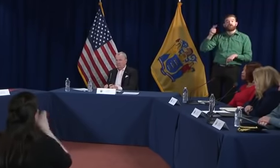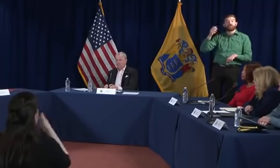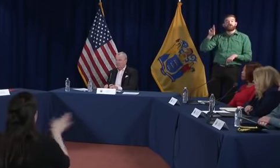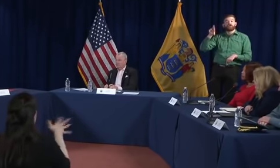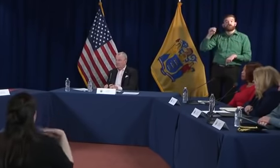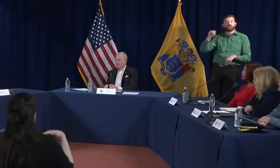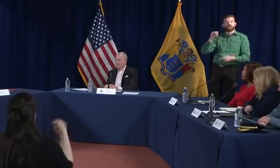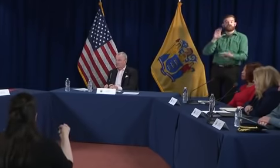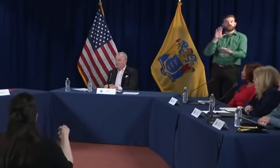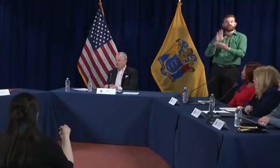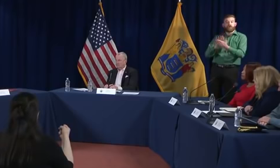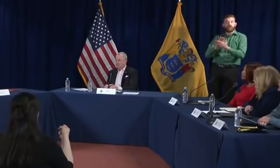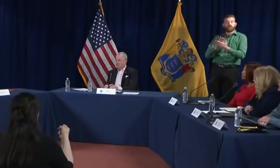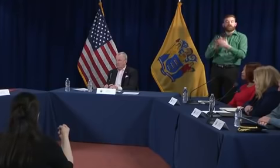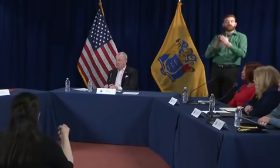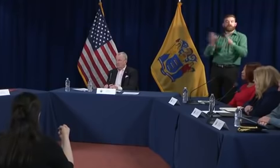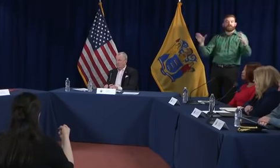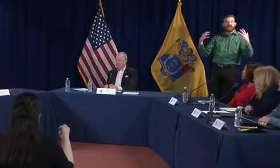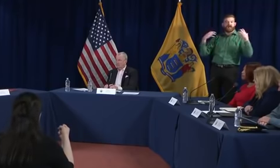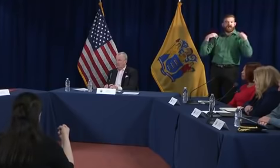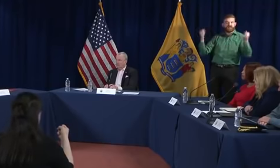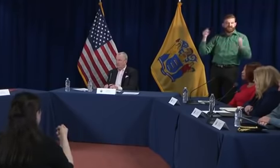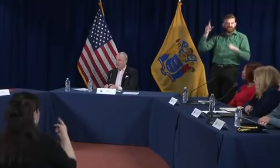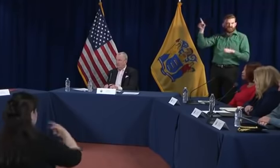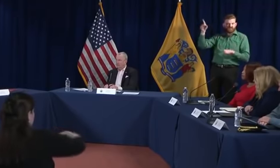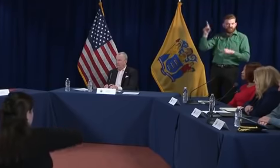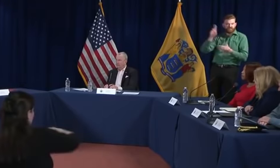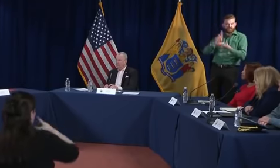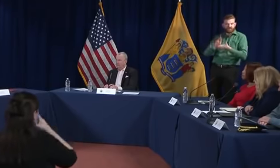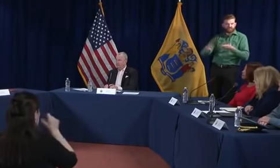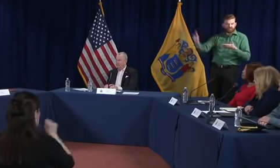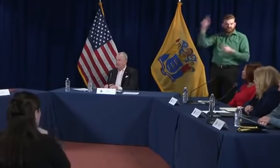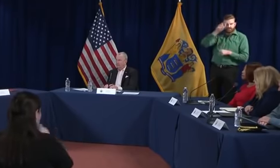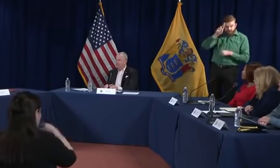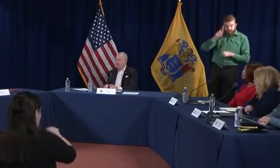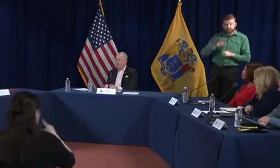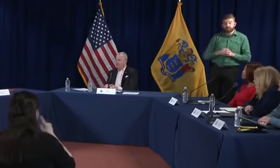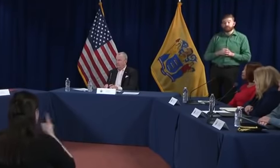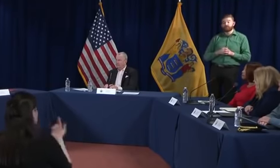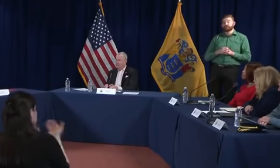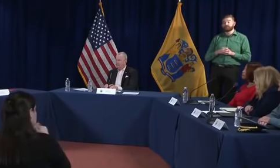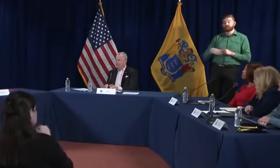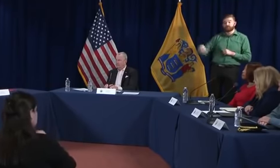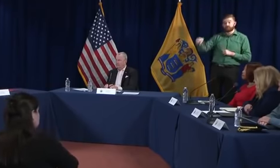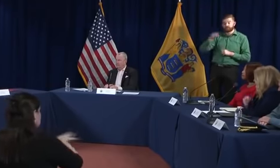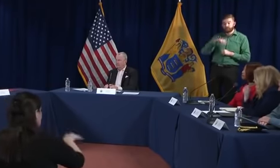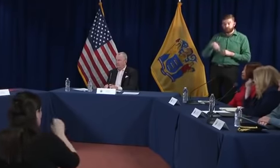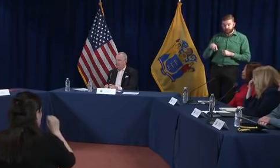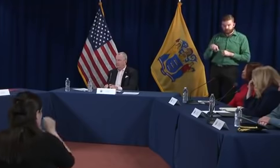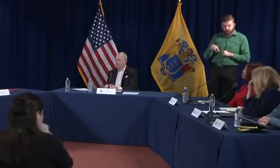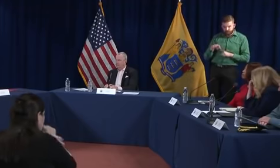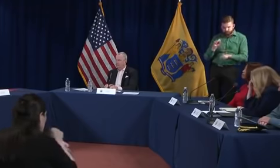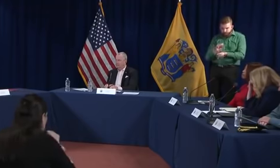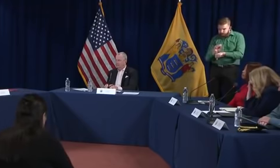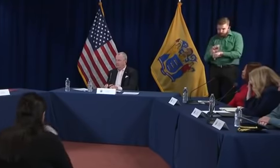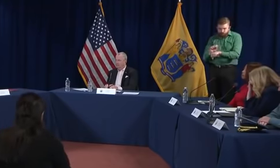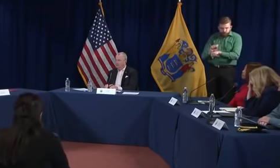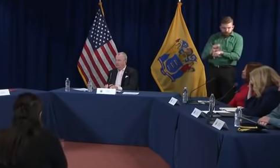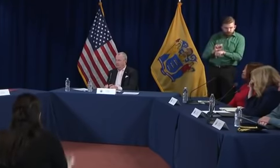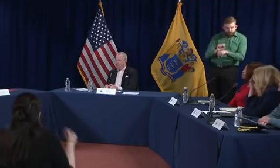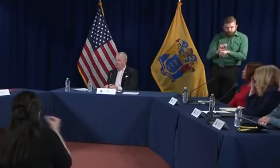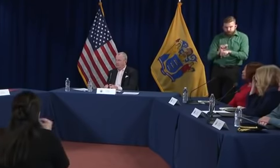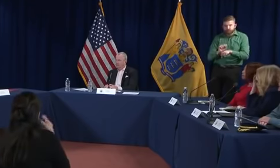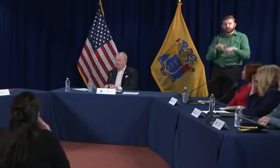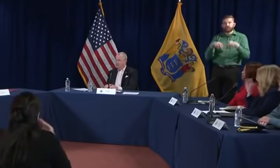pleased to say that those individuals will be redeployed next week, and they will provide the extra